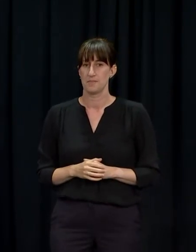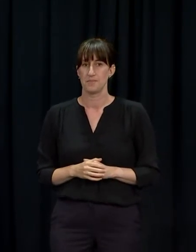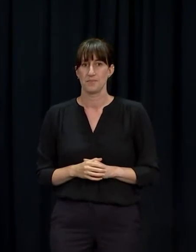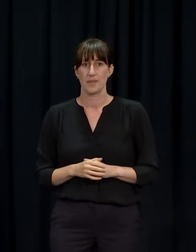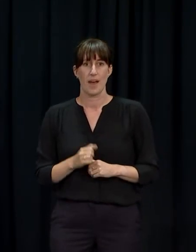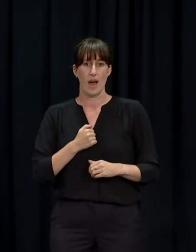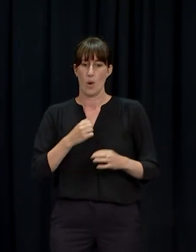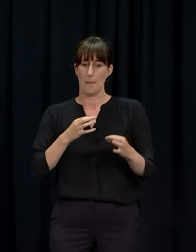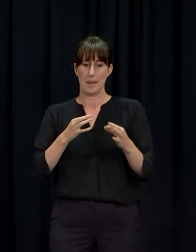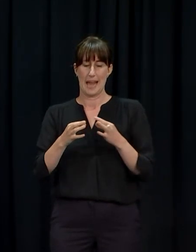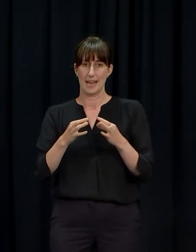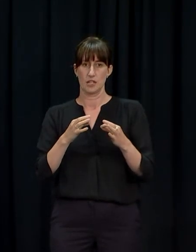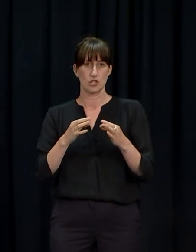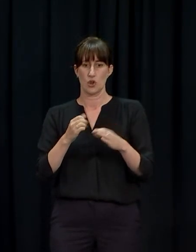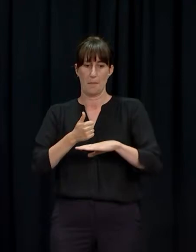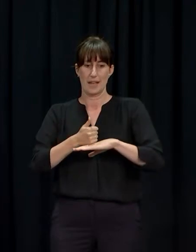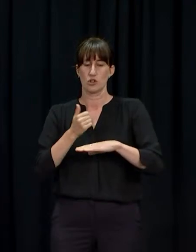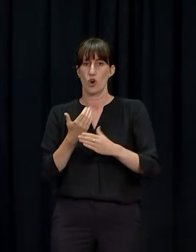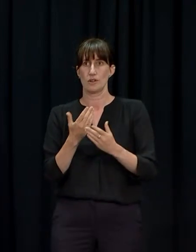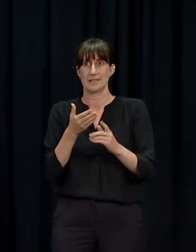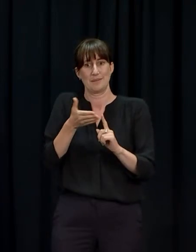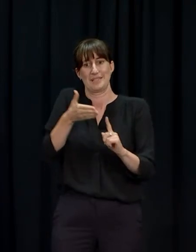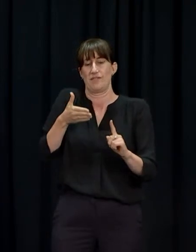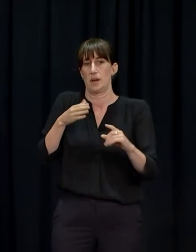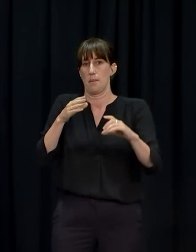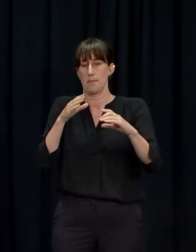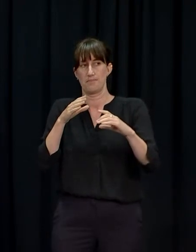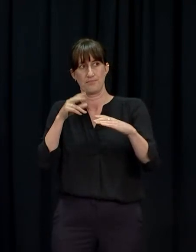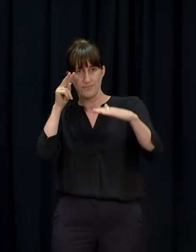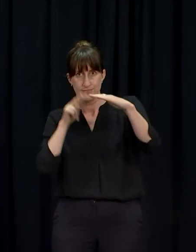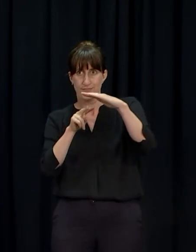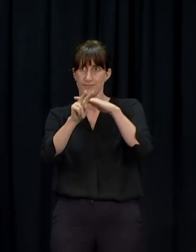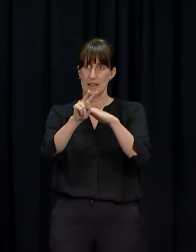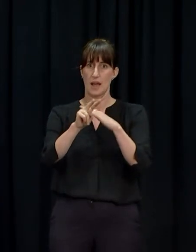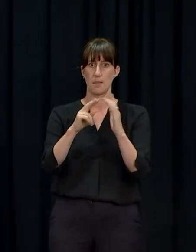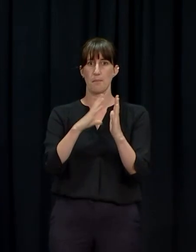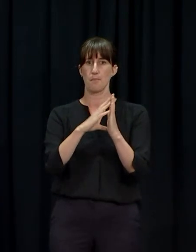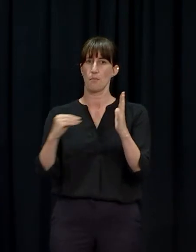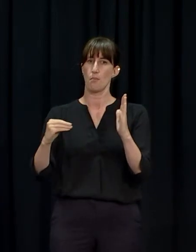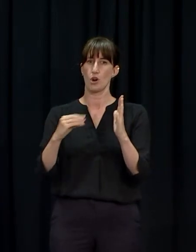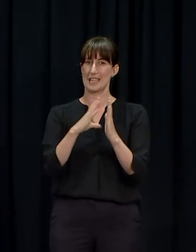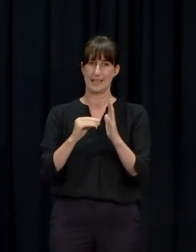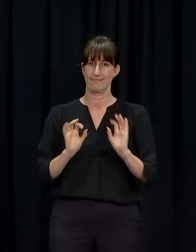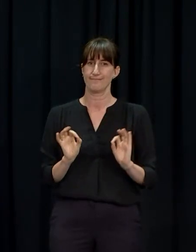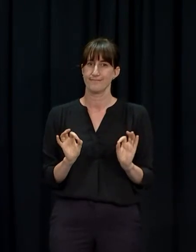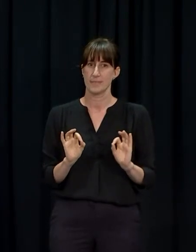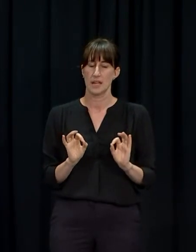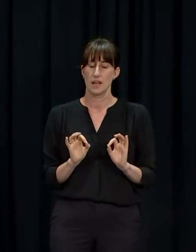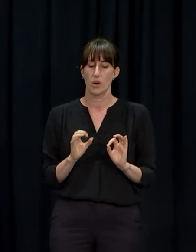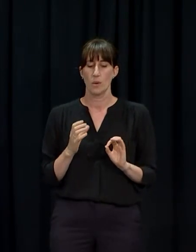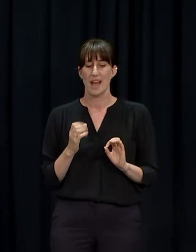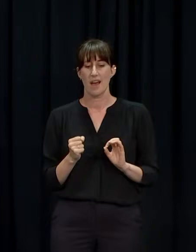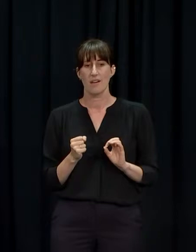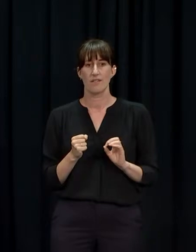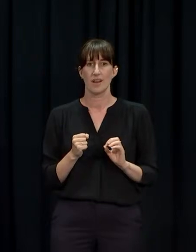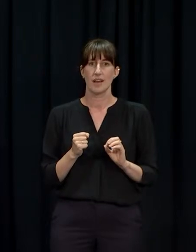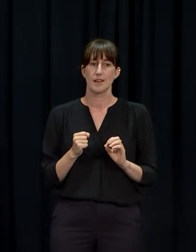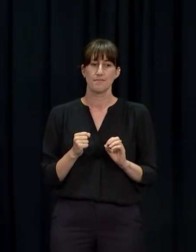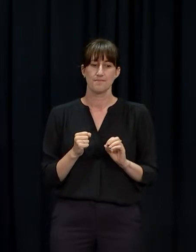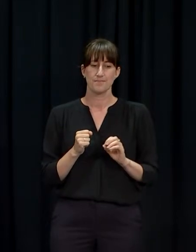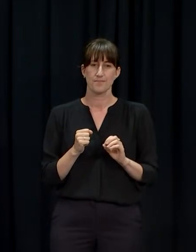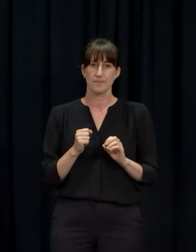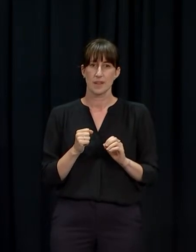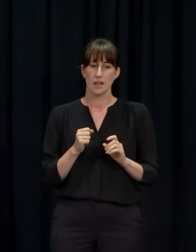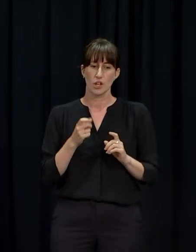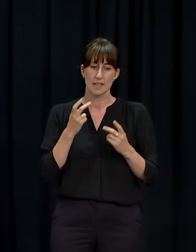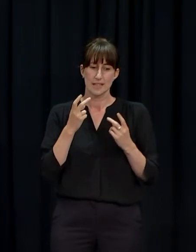on modelling per se. What we've done is look at a range of different scenarios and make sure that we can think how the response would